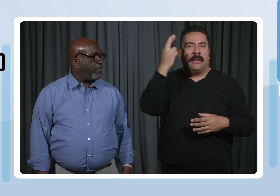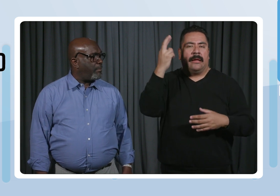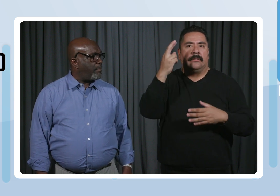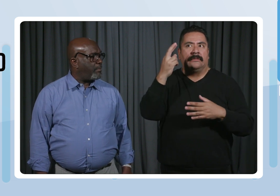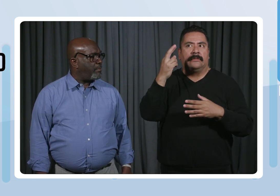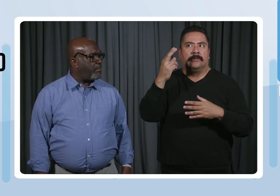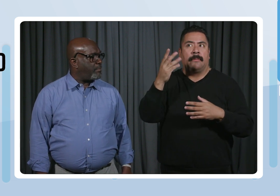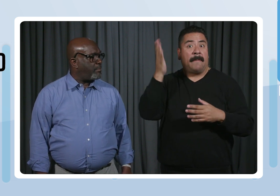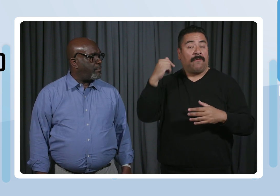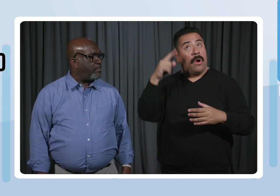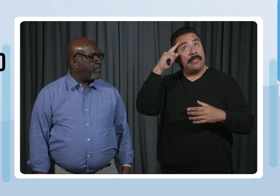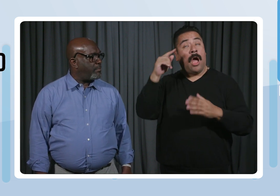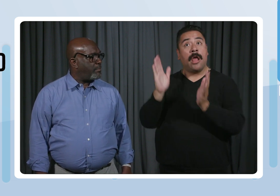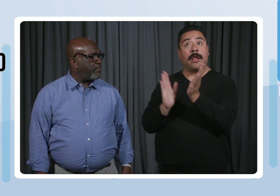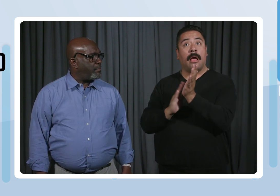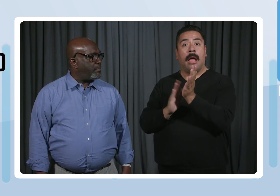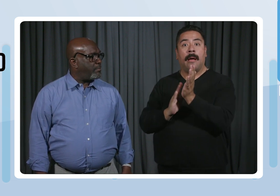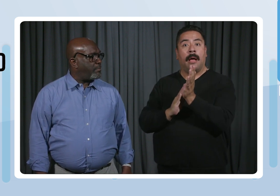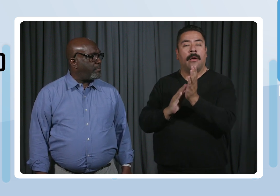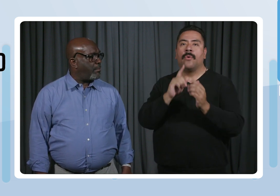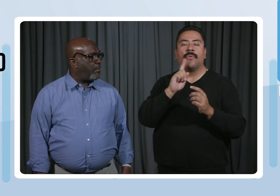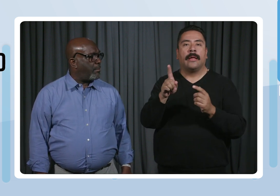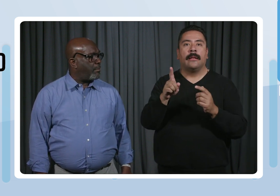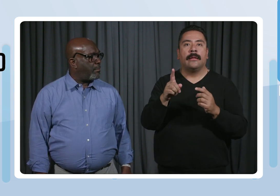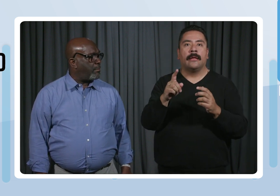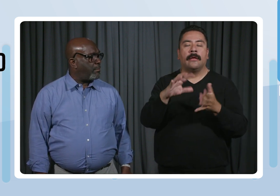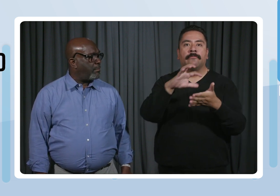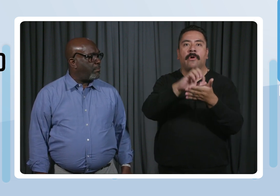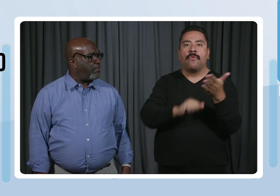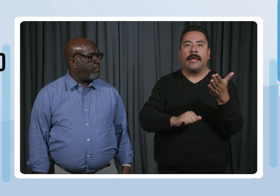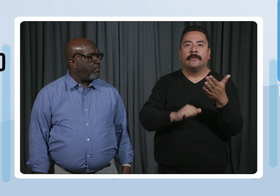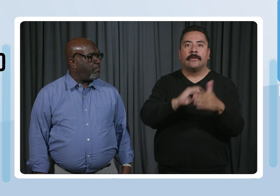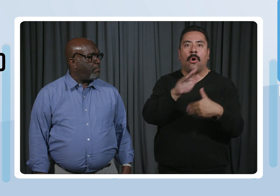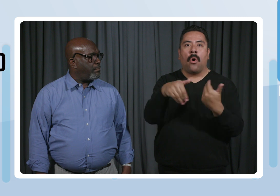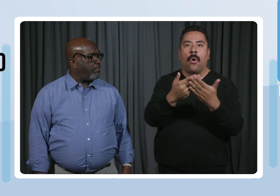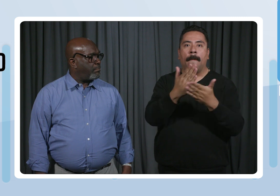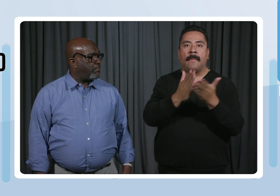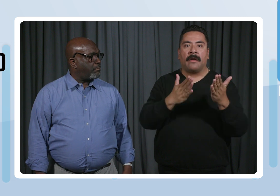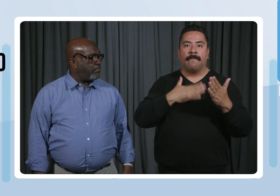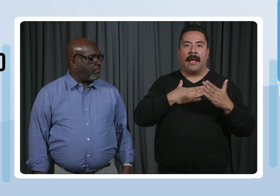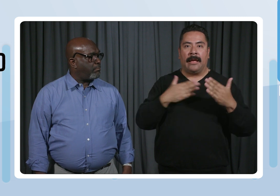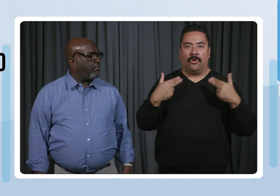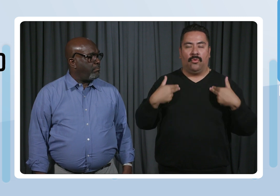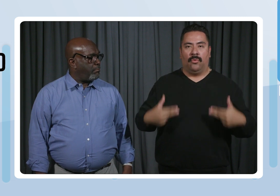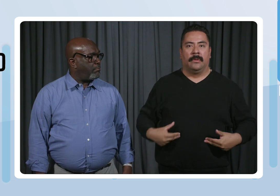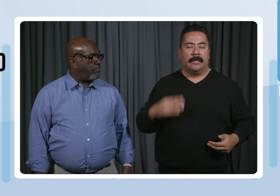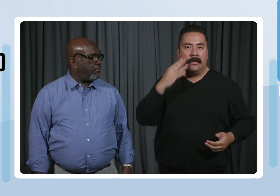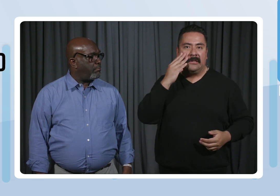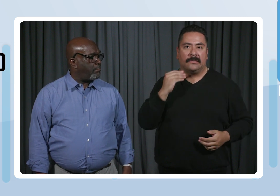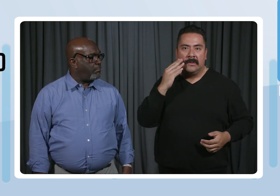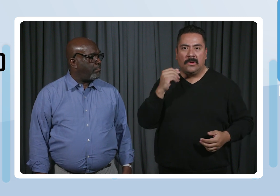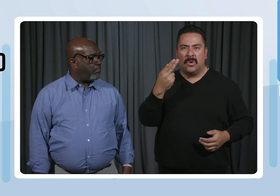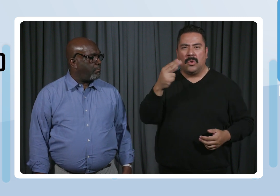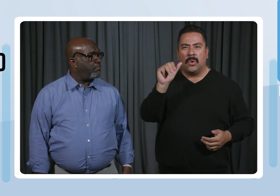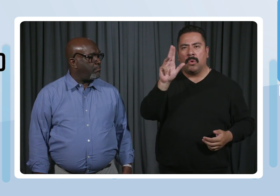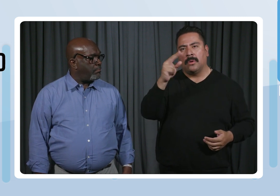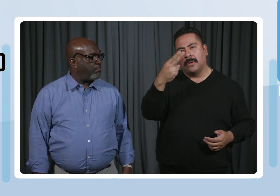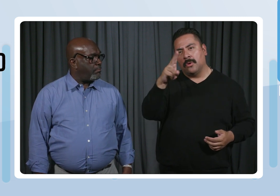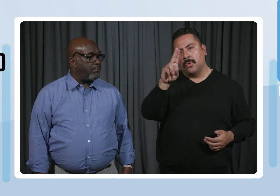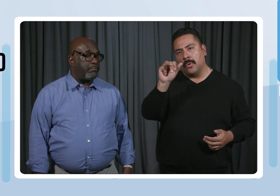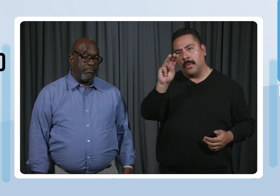be a compliment was really just erasing an entire part of my humanity. And when I got to